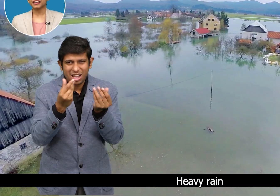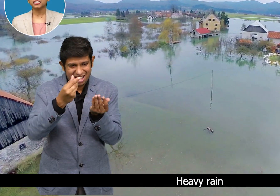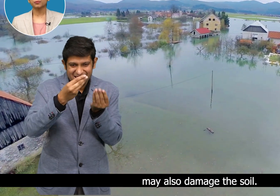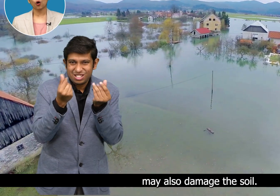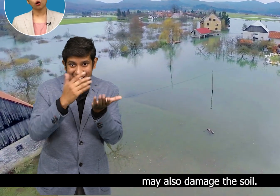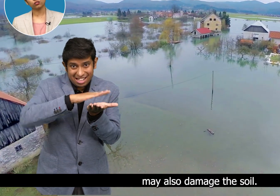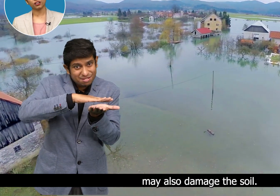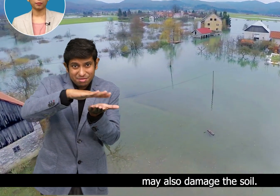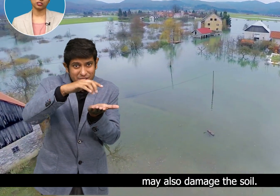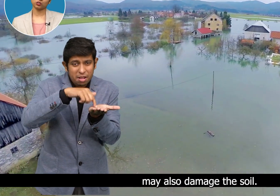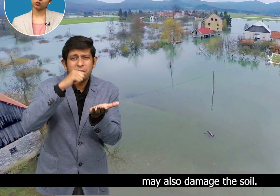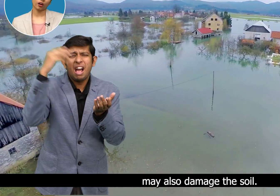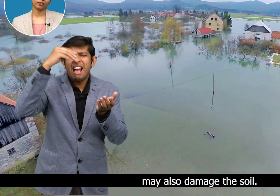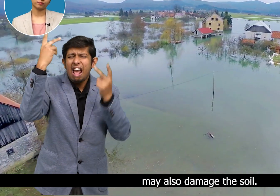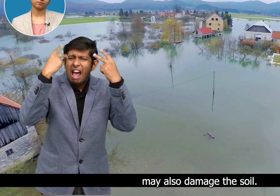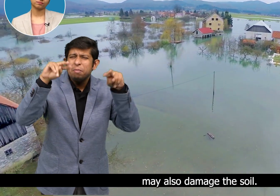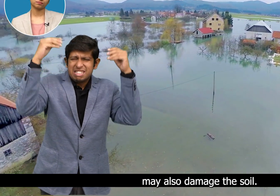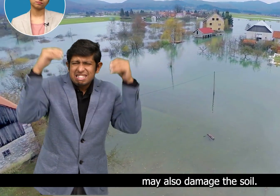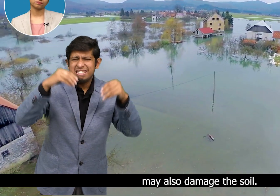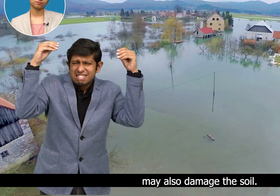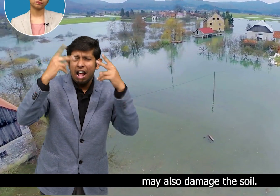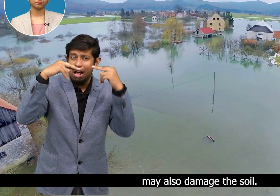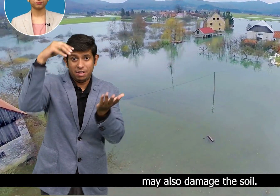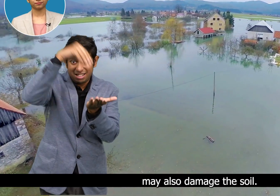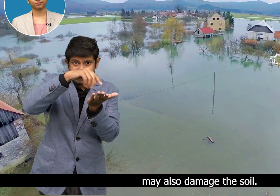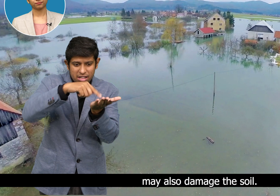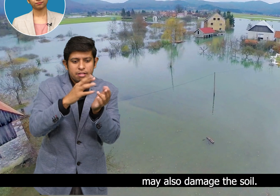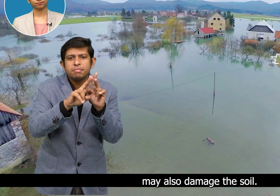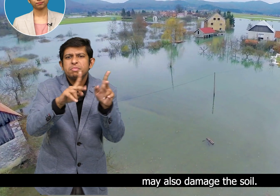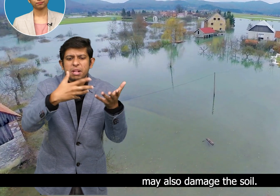Heavy rains may also damage the soil.